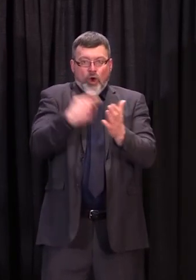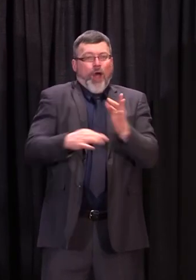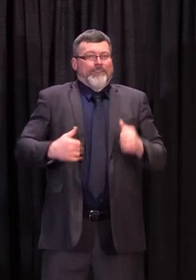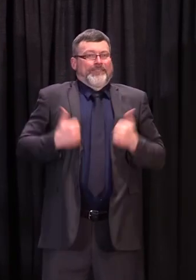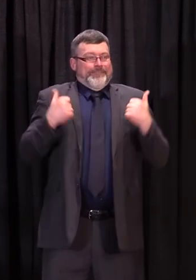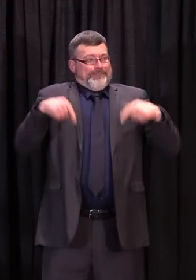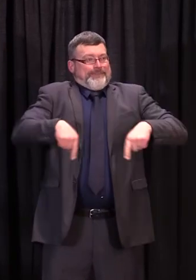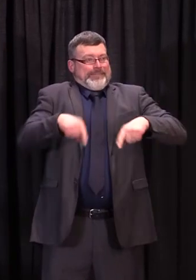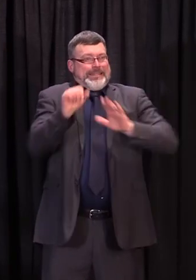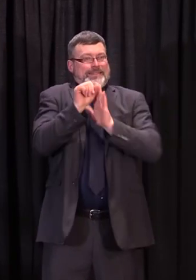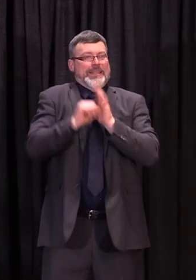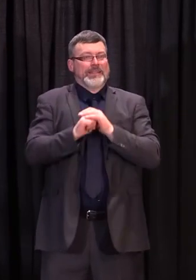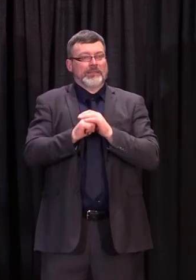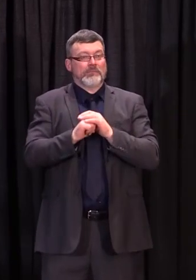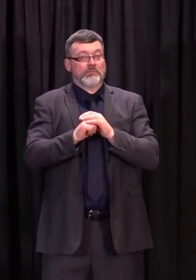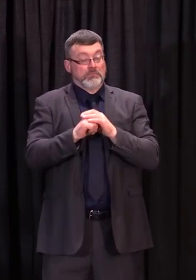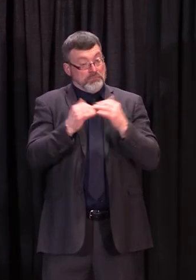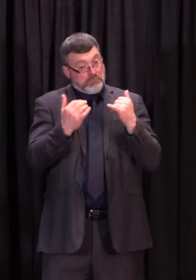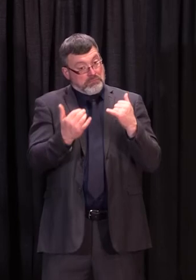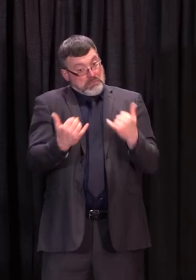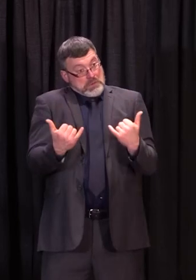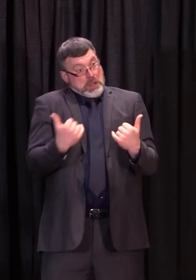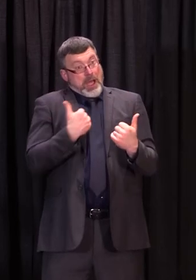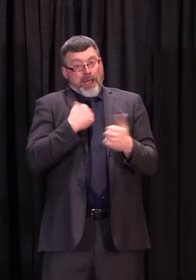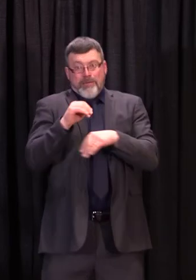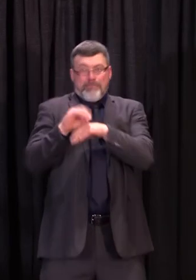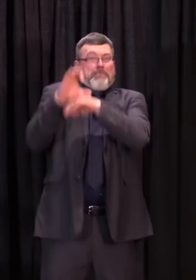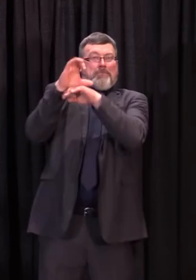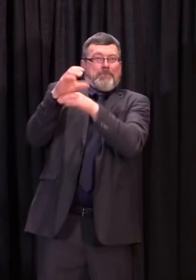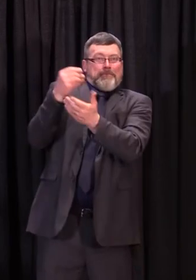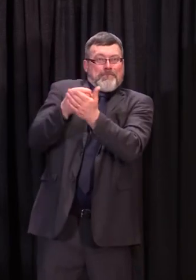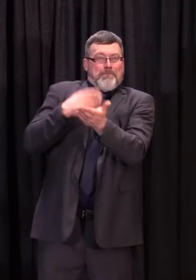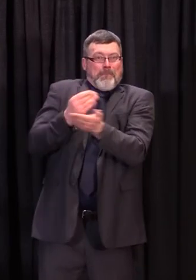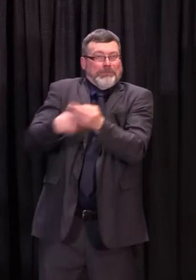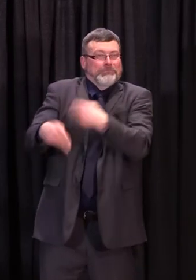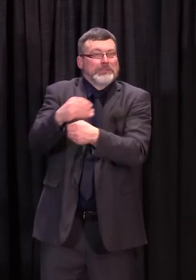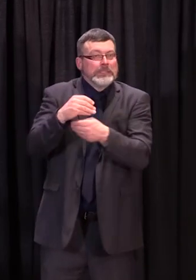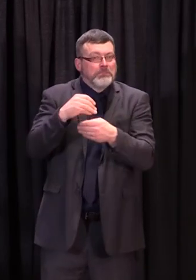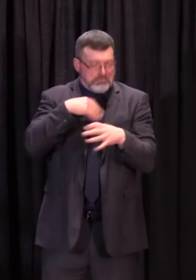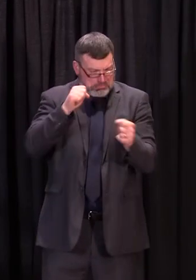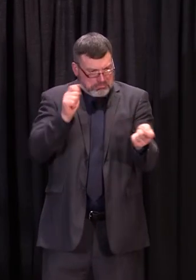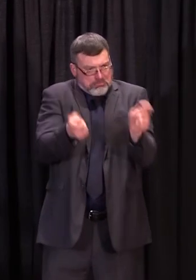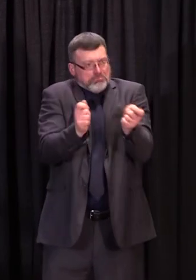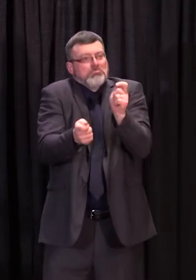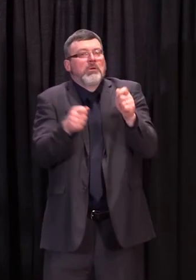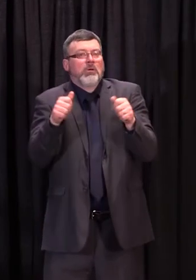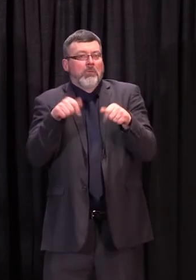in our base budget, we can make changes that Vermonters will notice in their wallets.